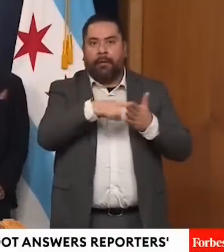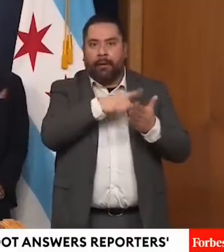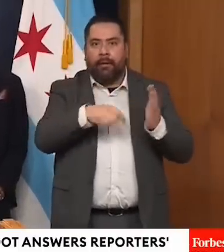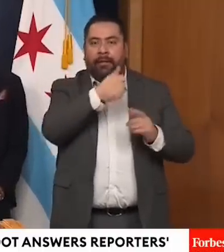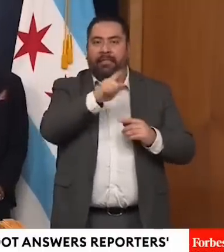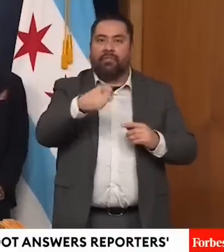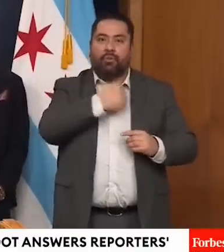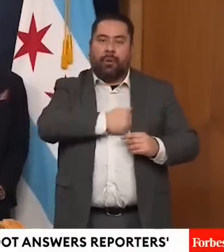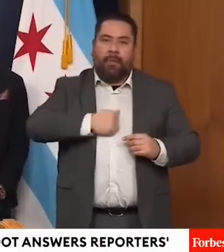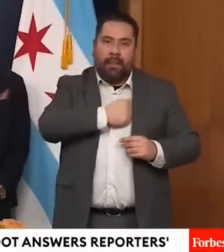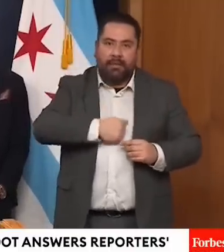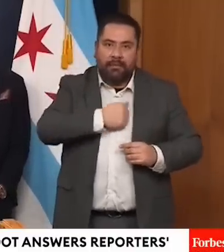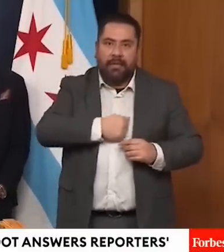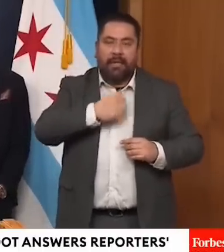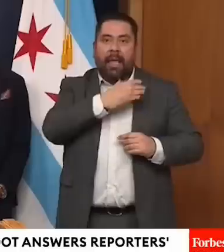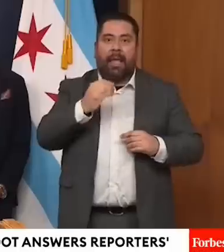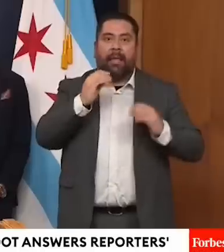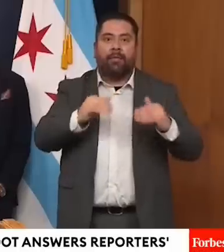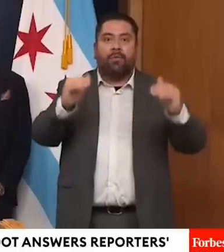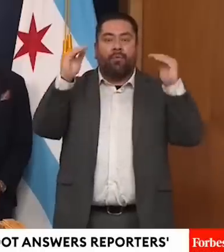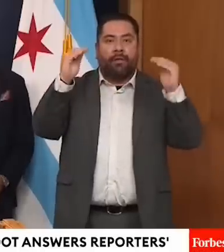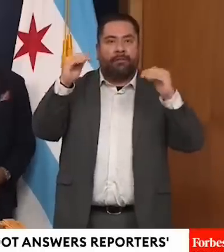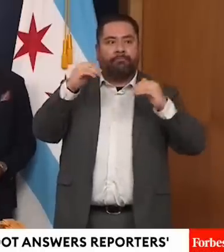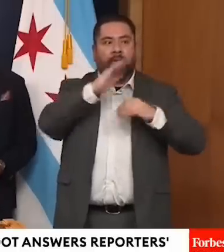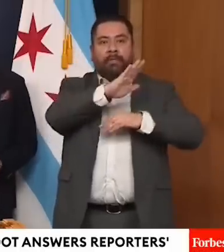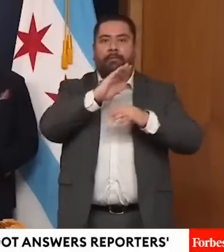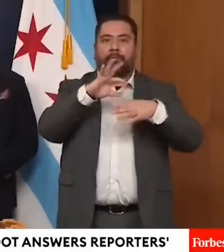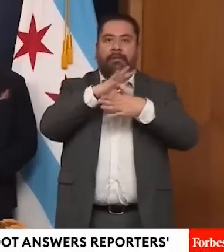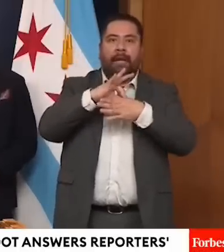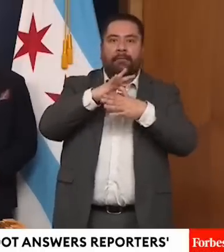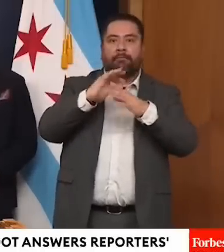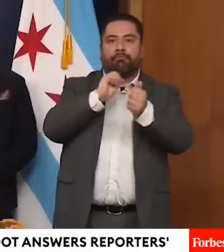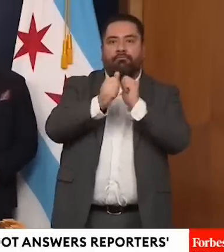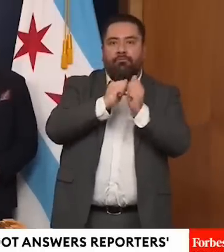needs to apologize and raise the tenor of his content